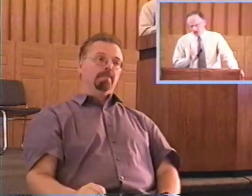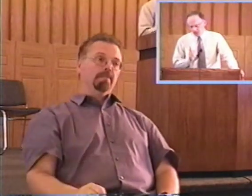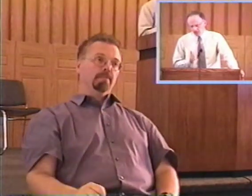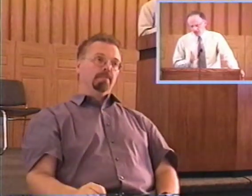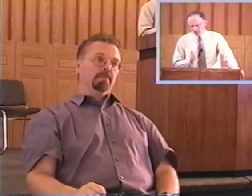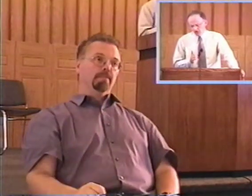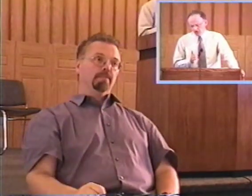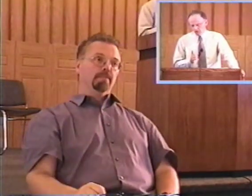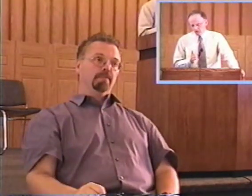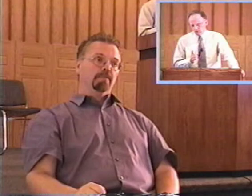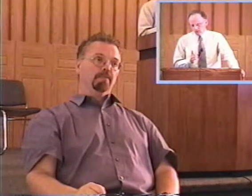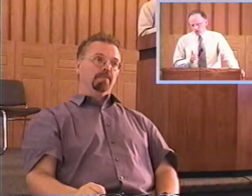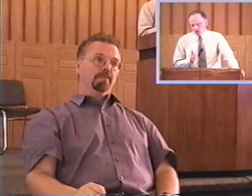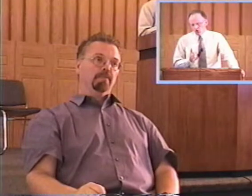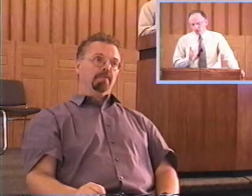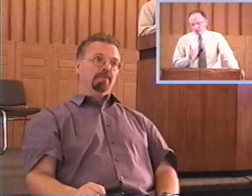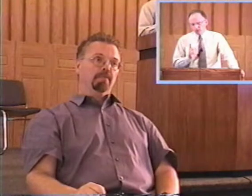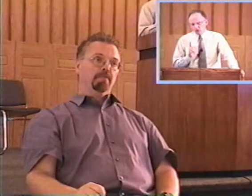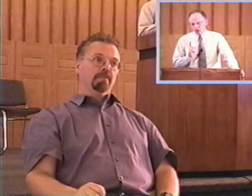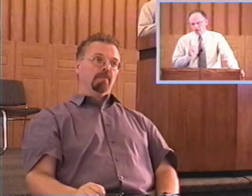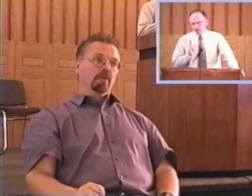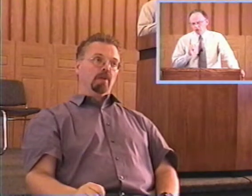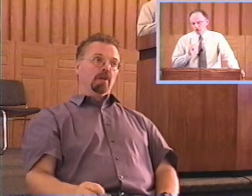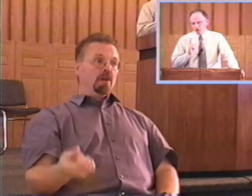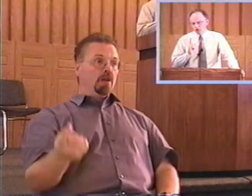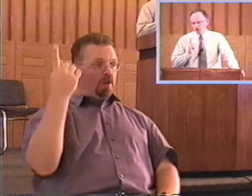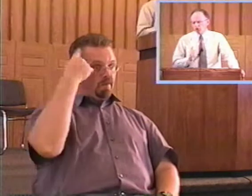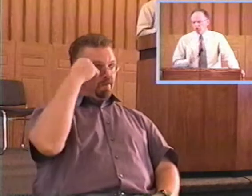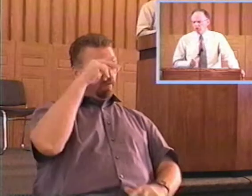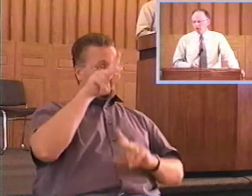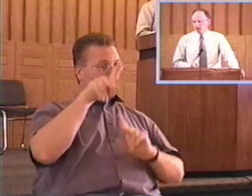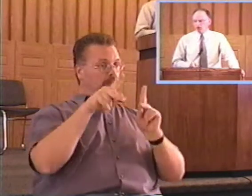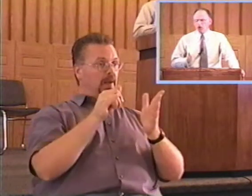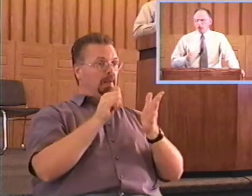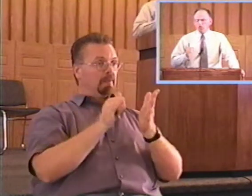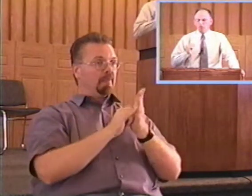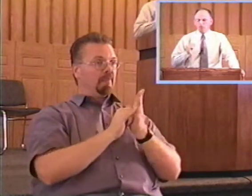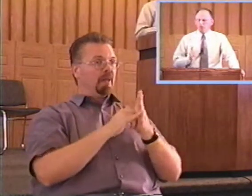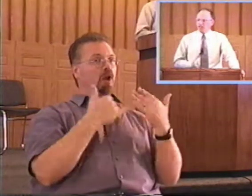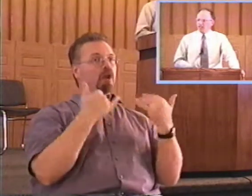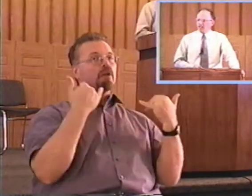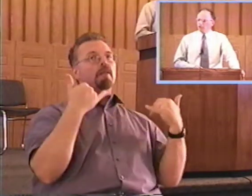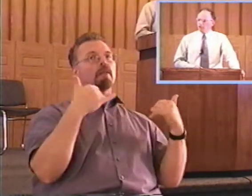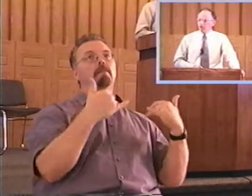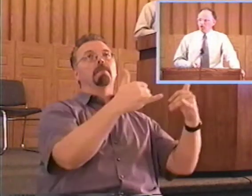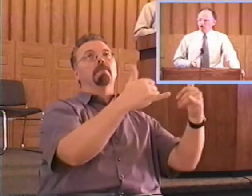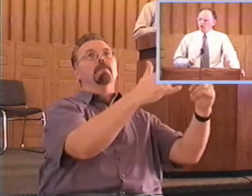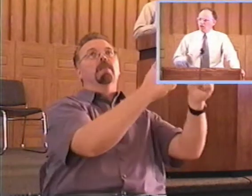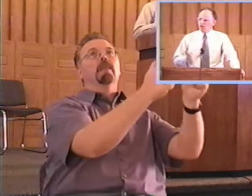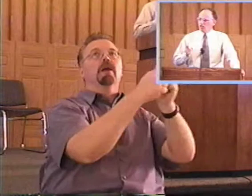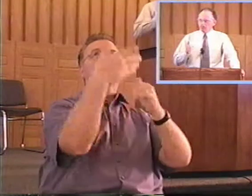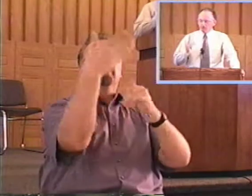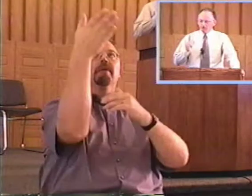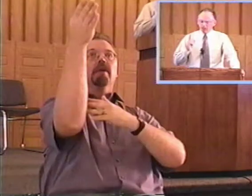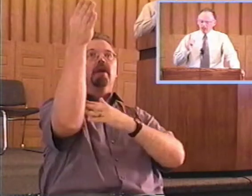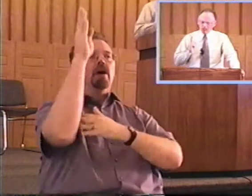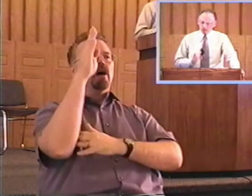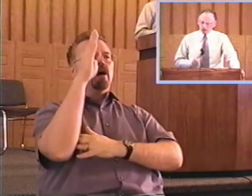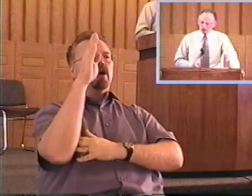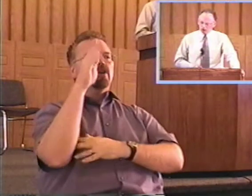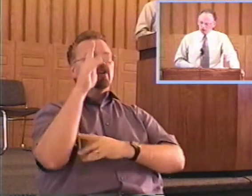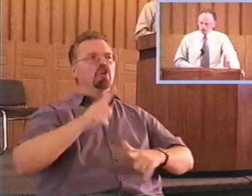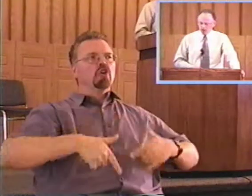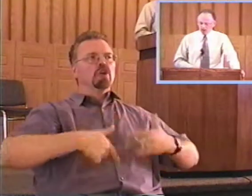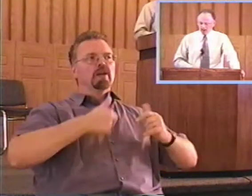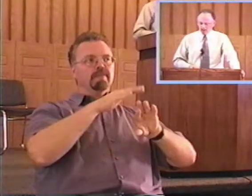him. Fear him. Oh, for those of you who are toying with God, you're playing with God, you're living